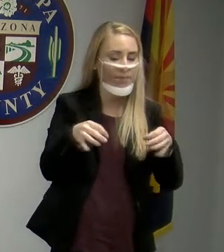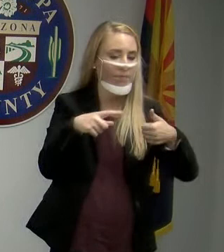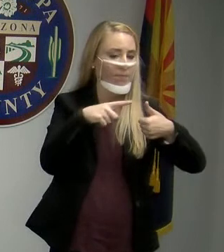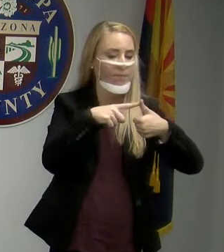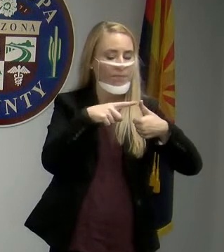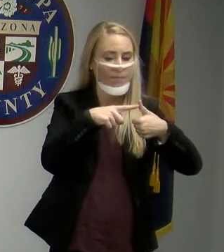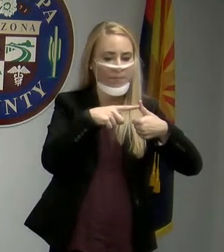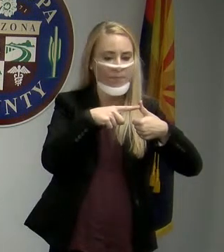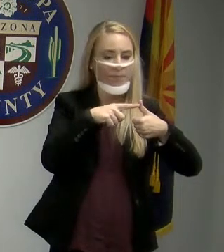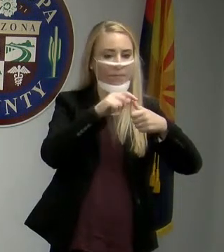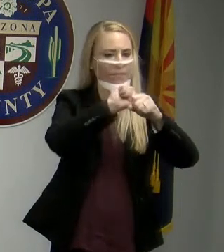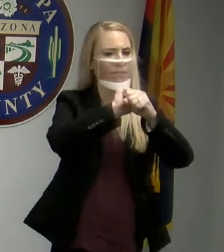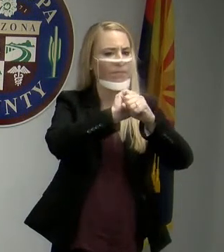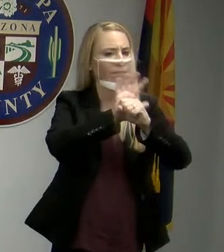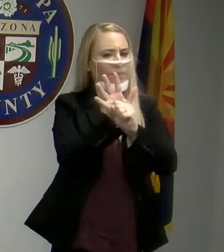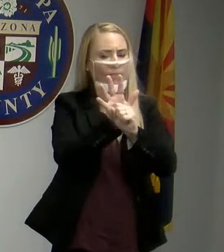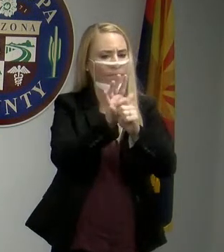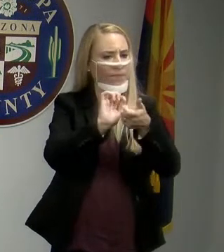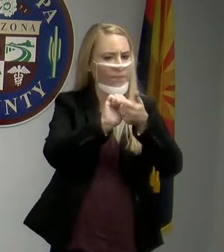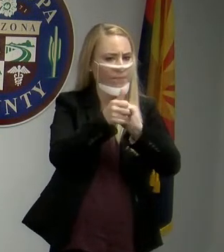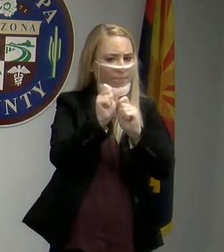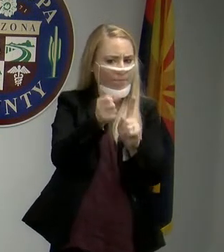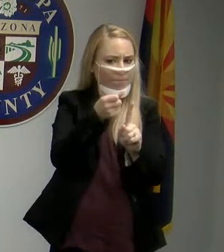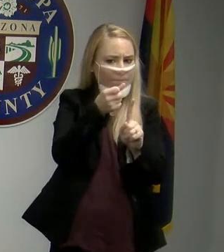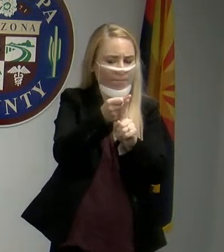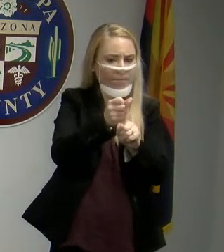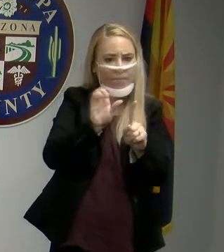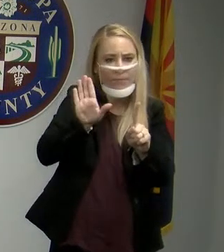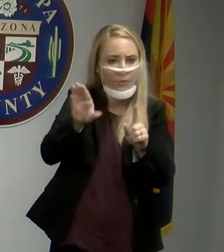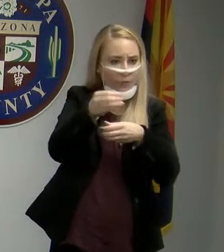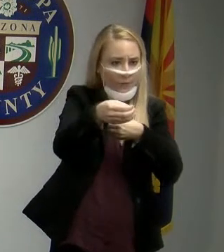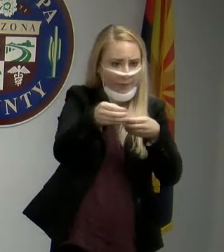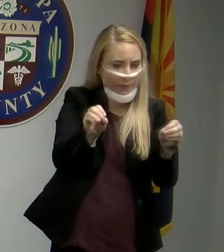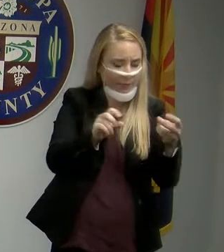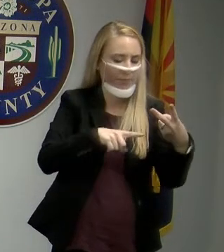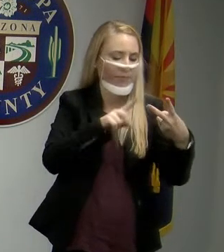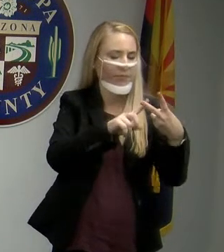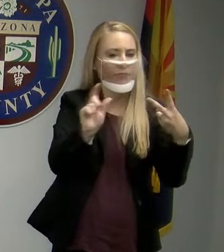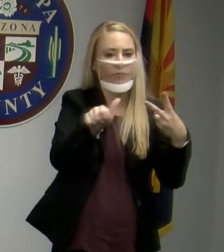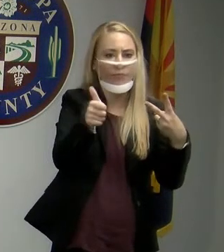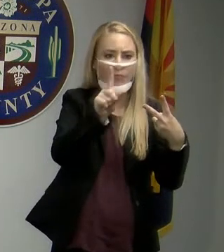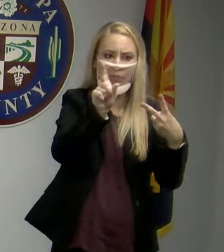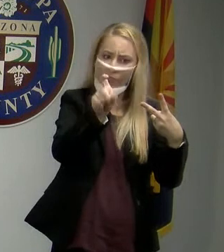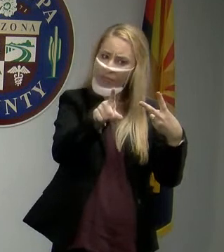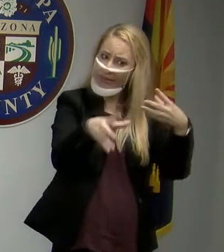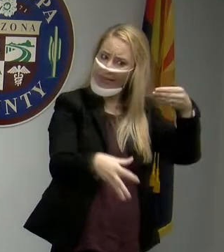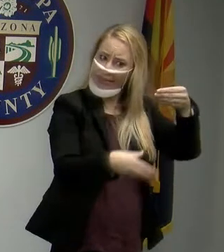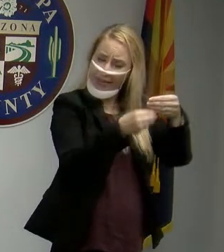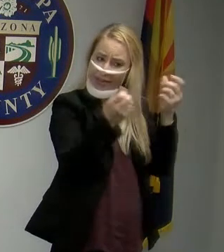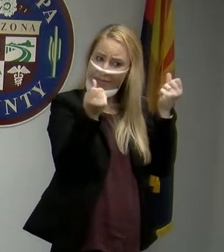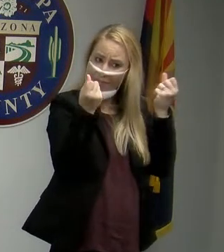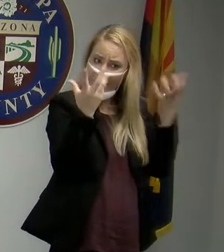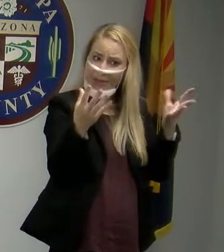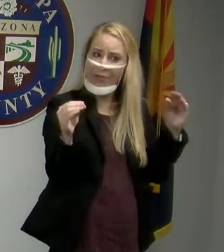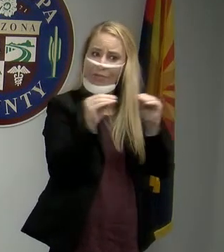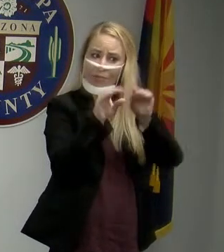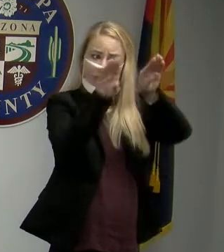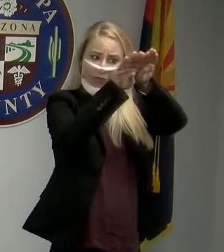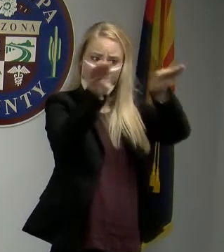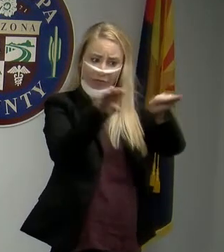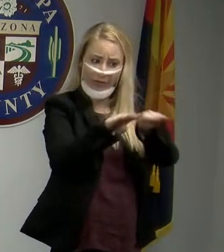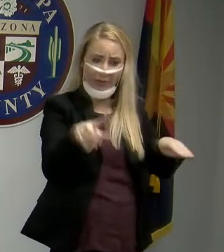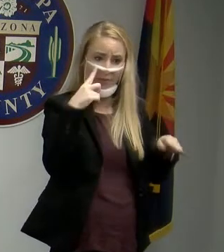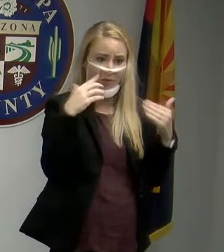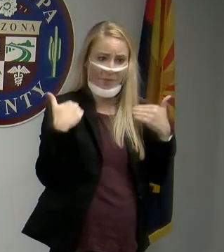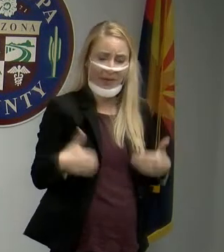what impact COVID has had on your office? And secondly, you're adding a lot of capacity. It doesn't sound like great